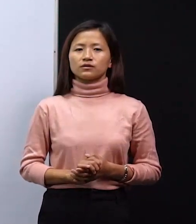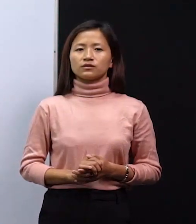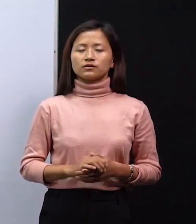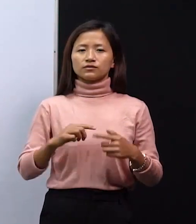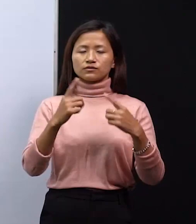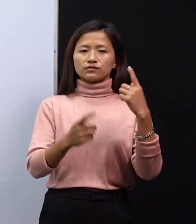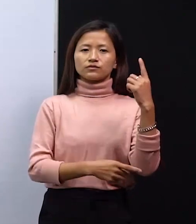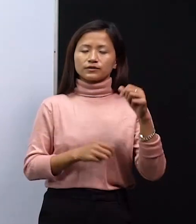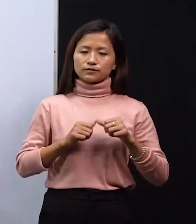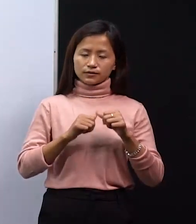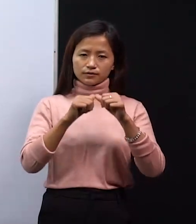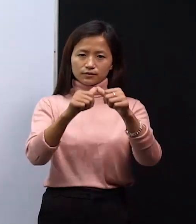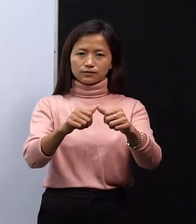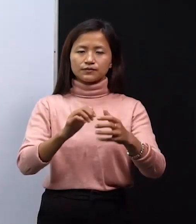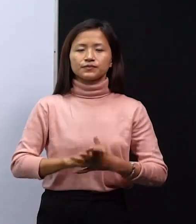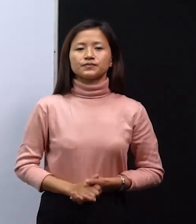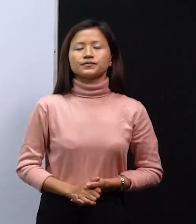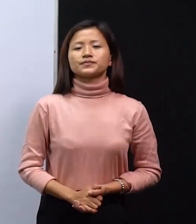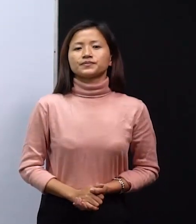your final answer.